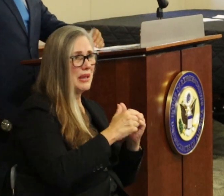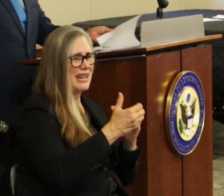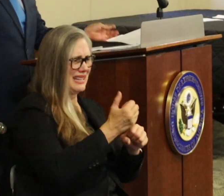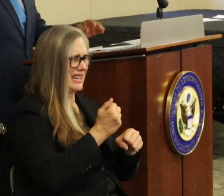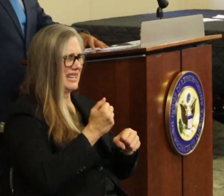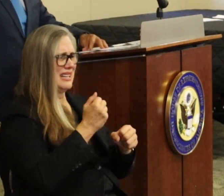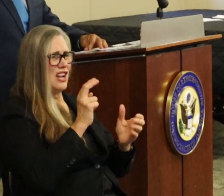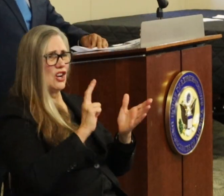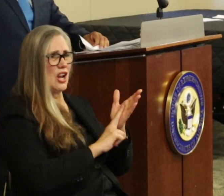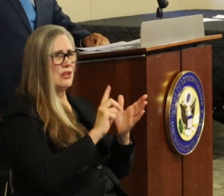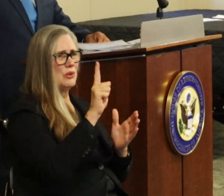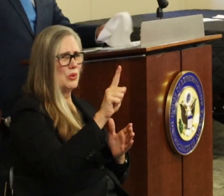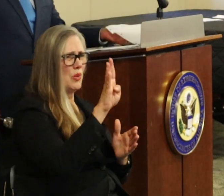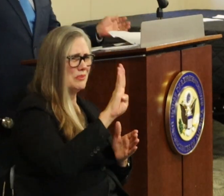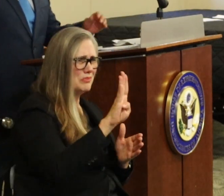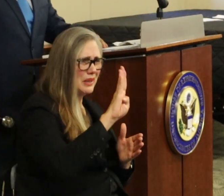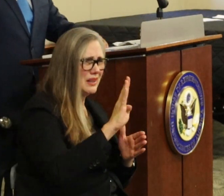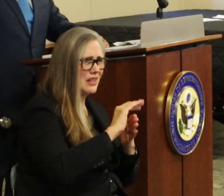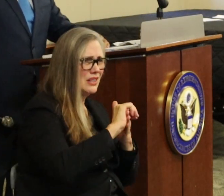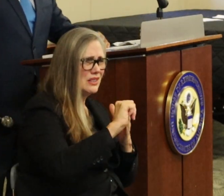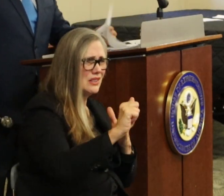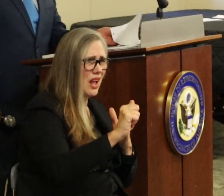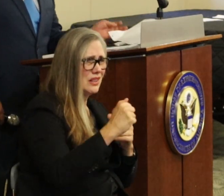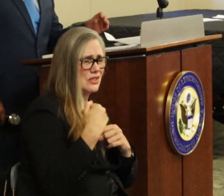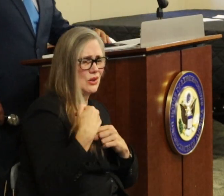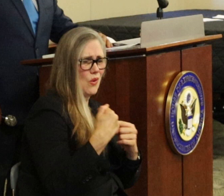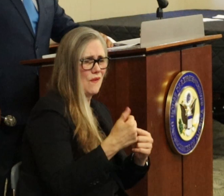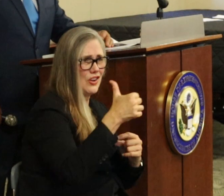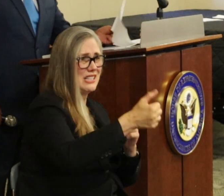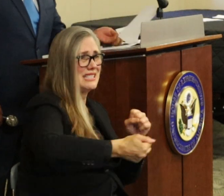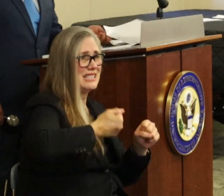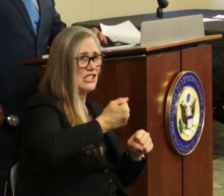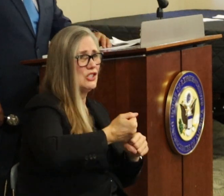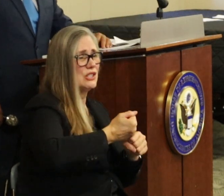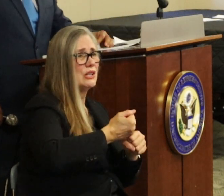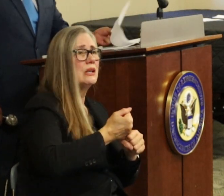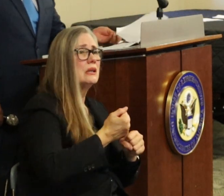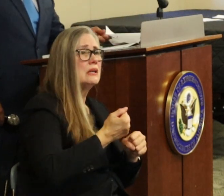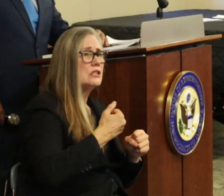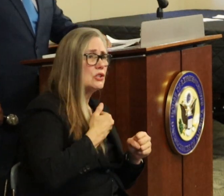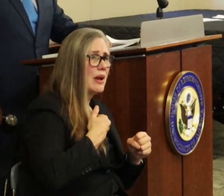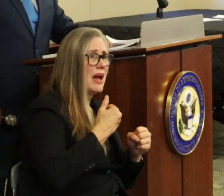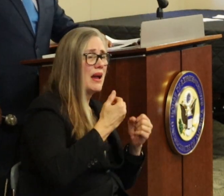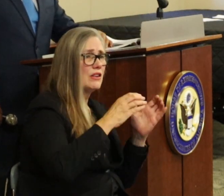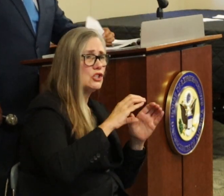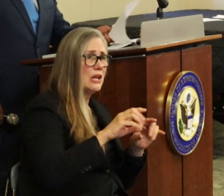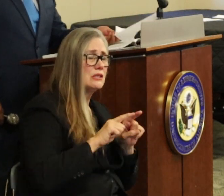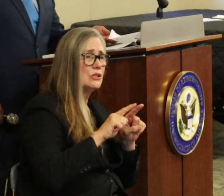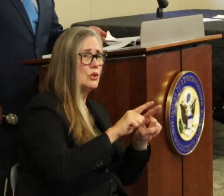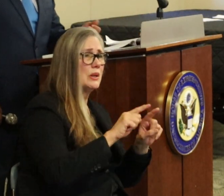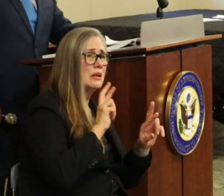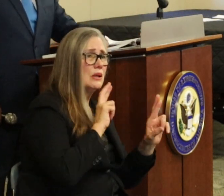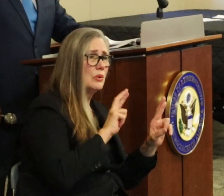$1 billion over 10 years or whatever the specific figure was. And I'm just wondering if you've had a chance to read that grand jury report